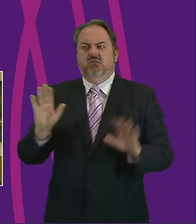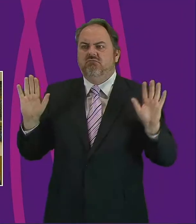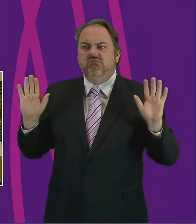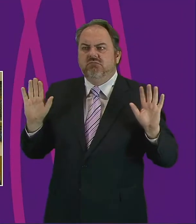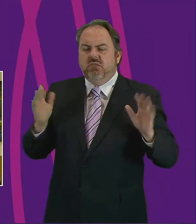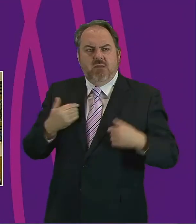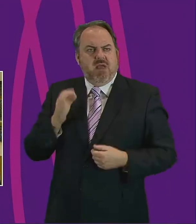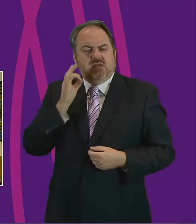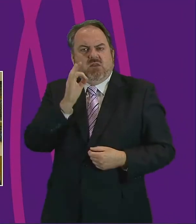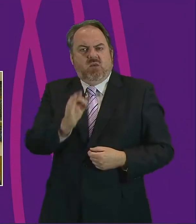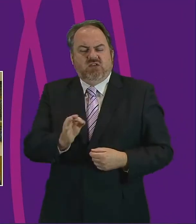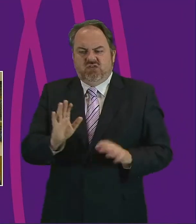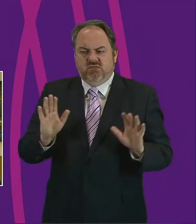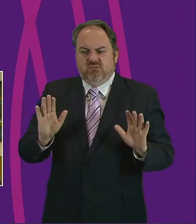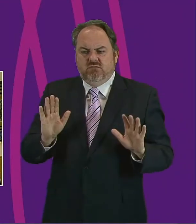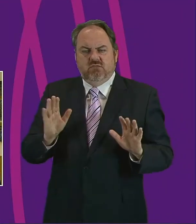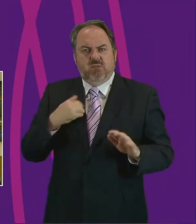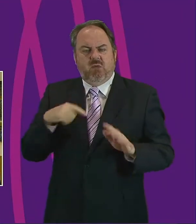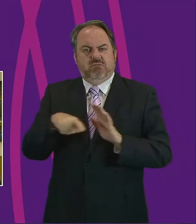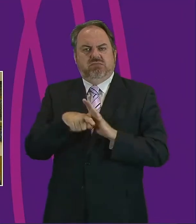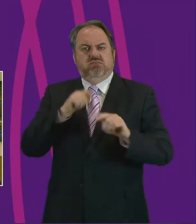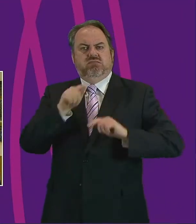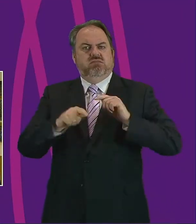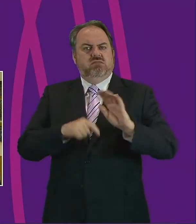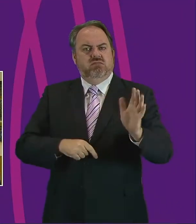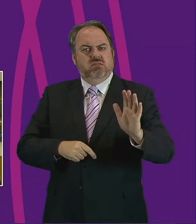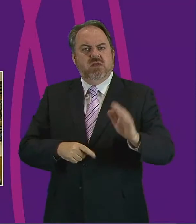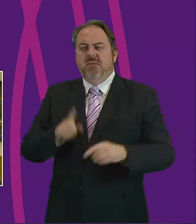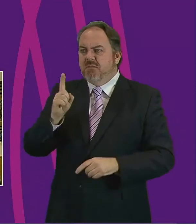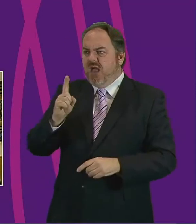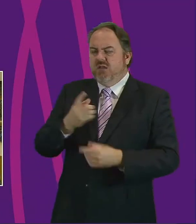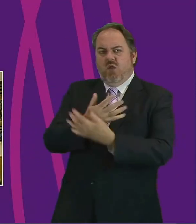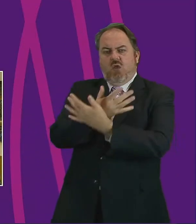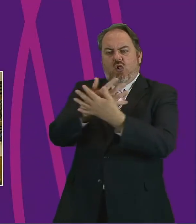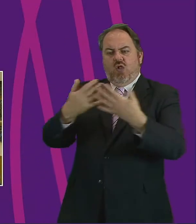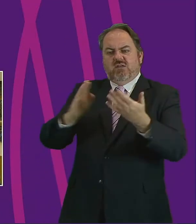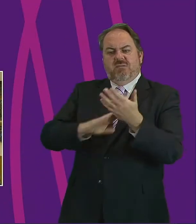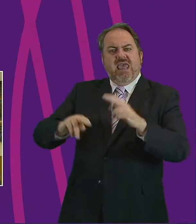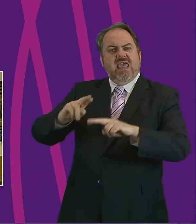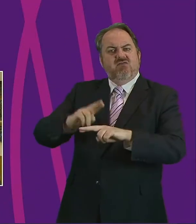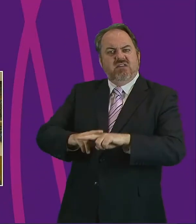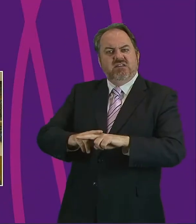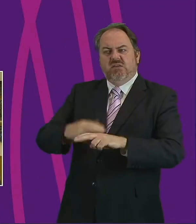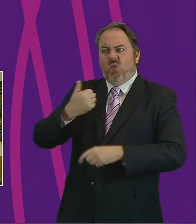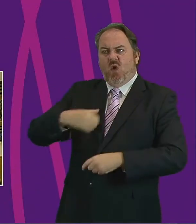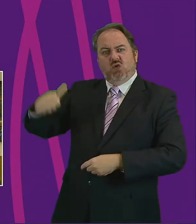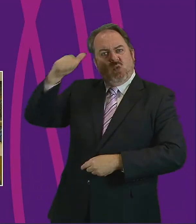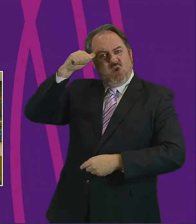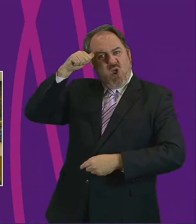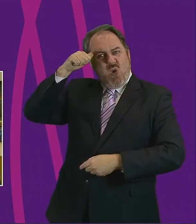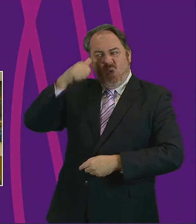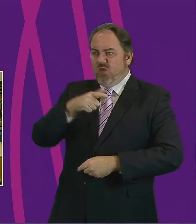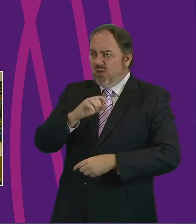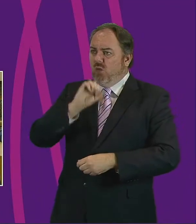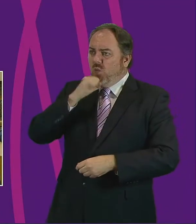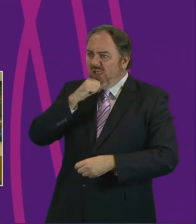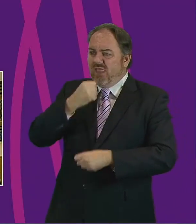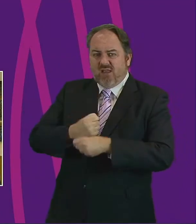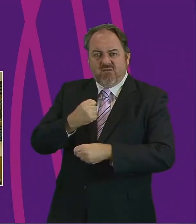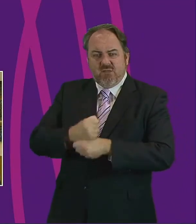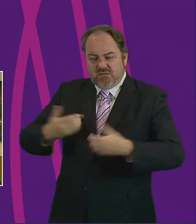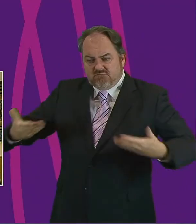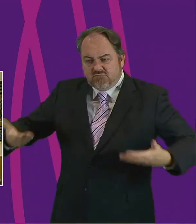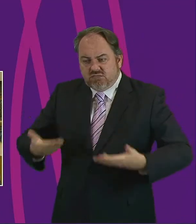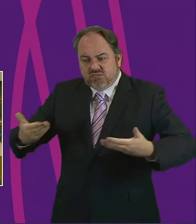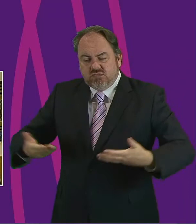journalists, when they do. And I believe what many parents are looking for is a commitment from ministers to at least try to get schools back